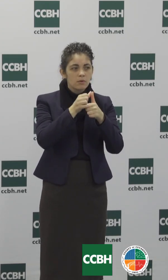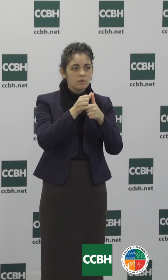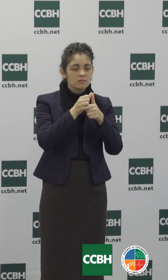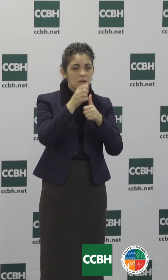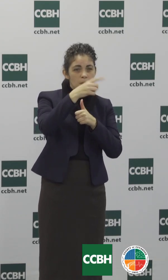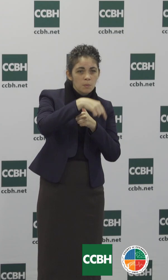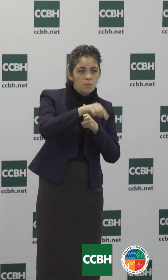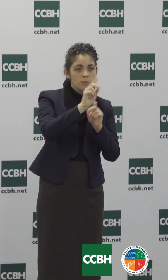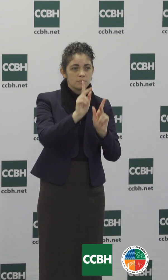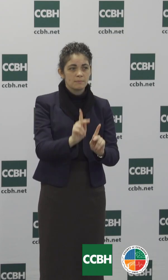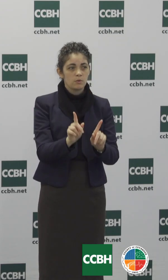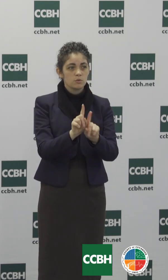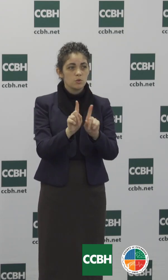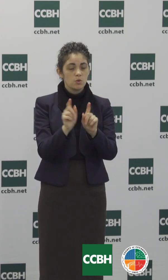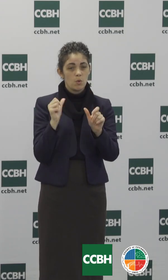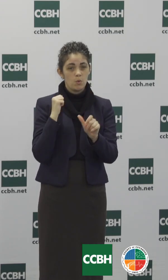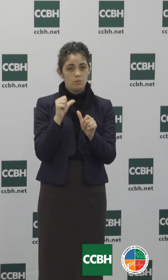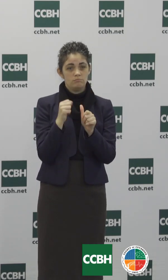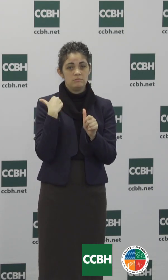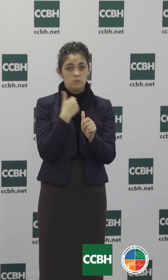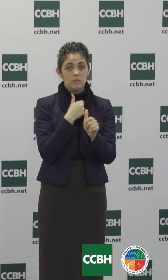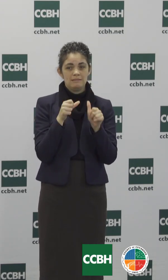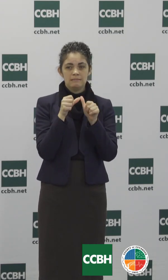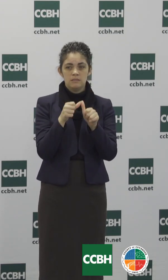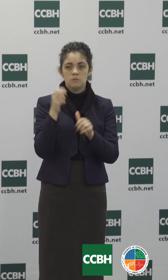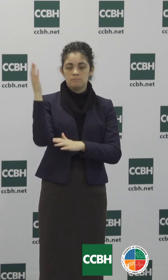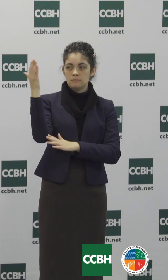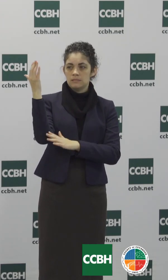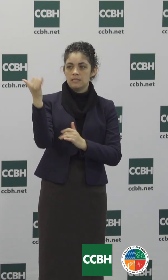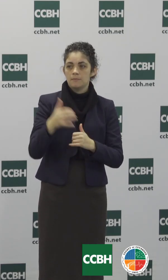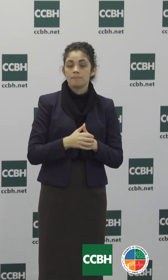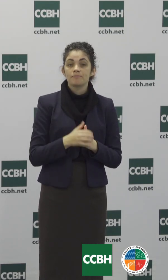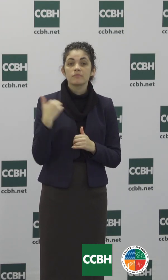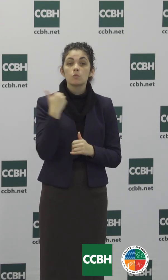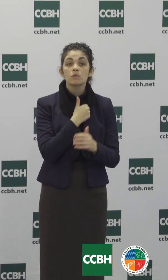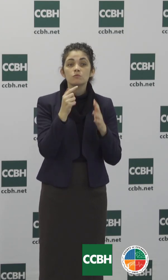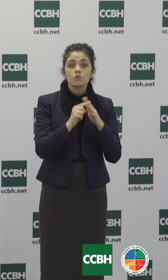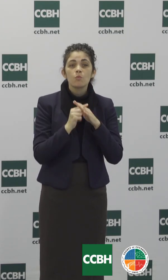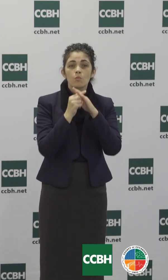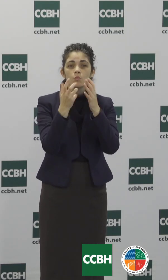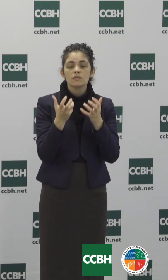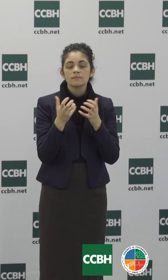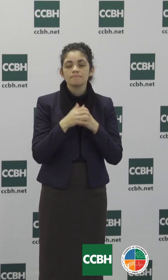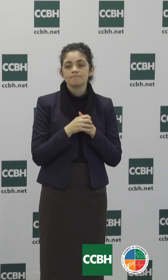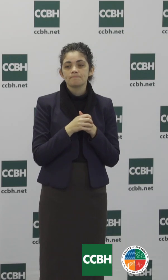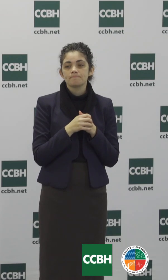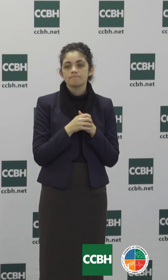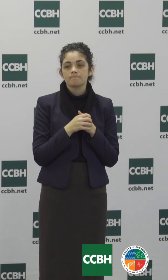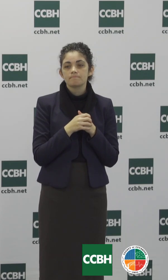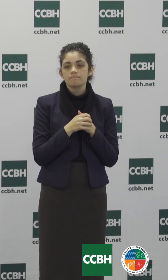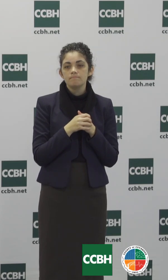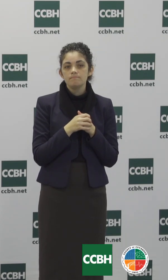we go through our briefing. As we start today, I'd like to